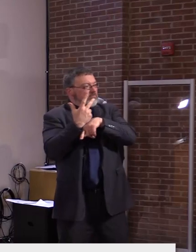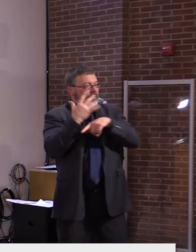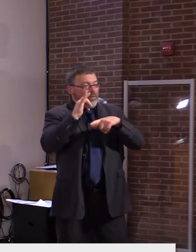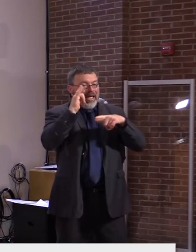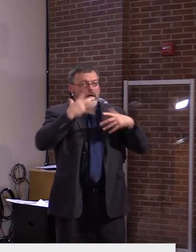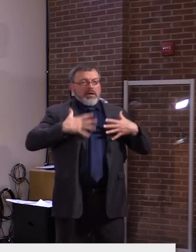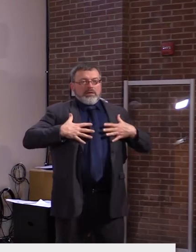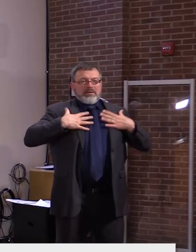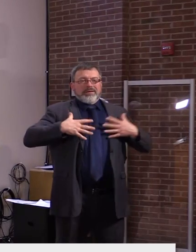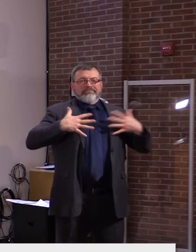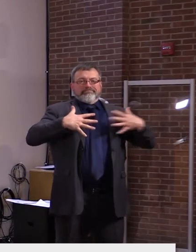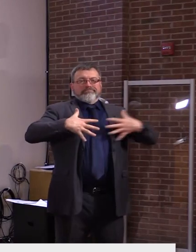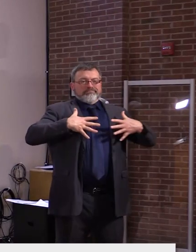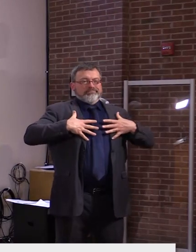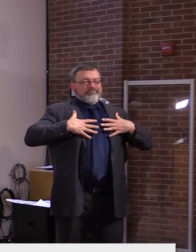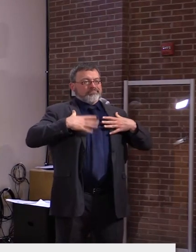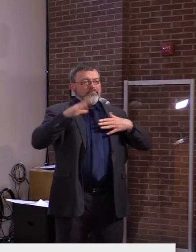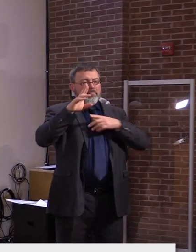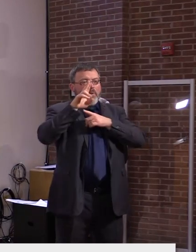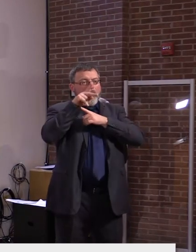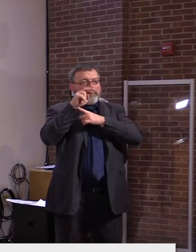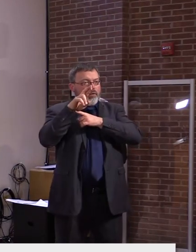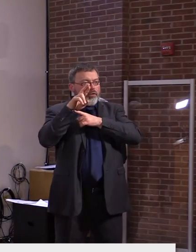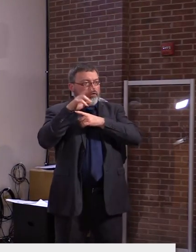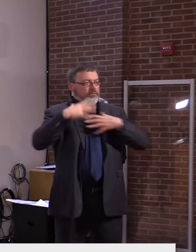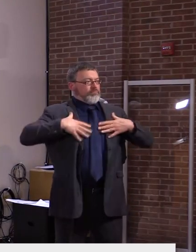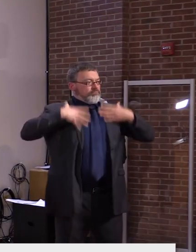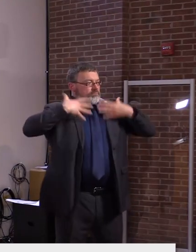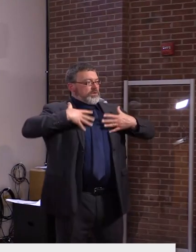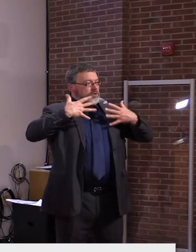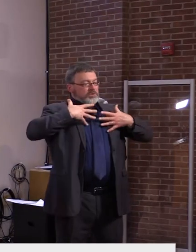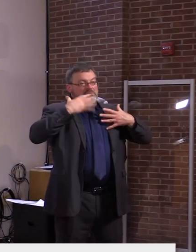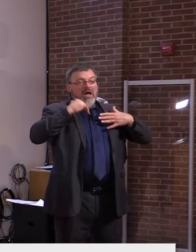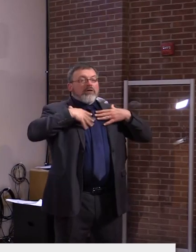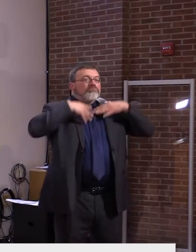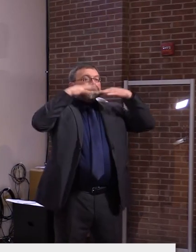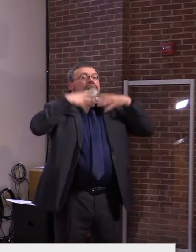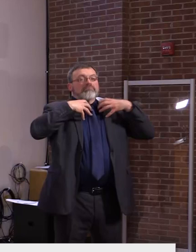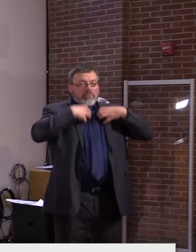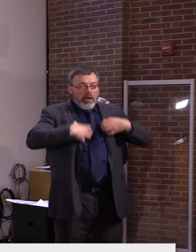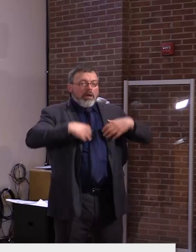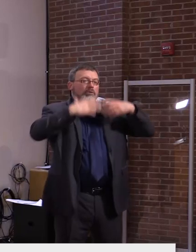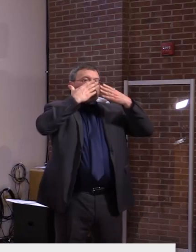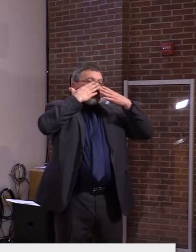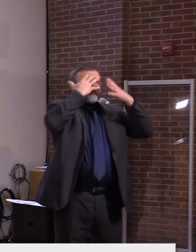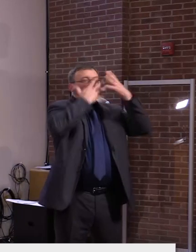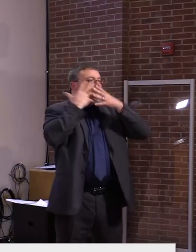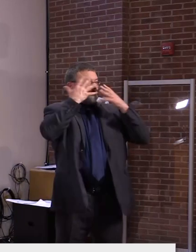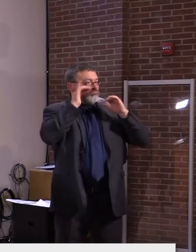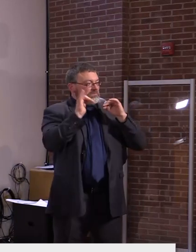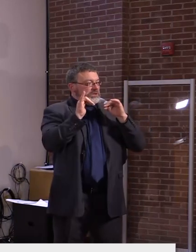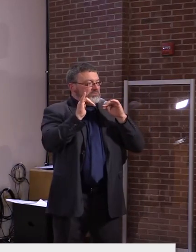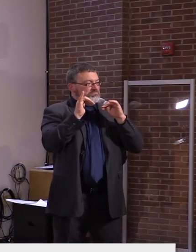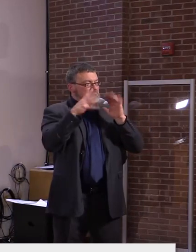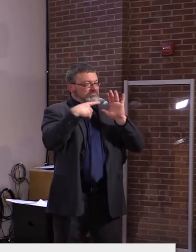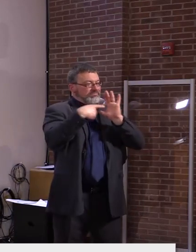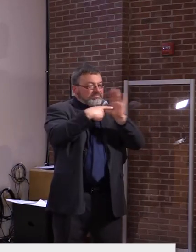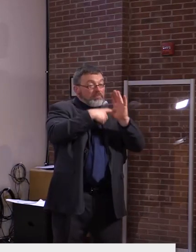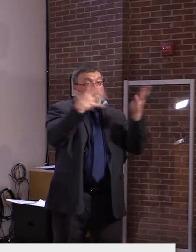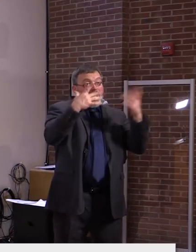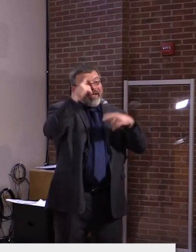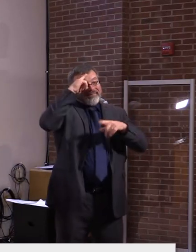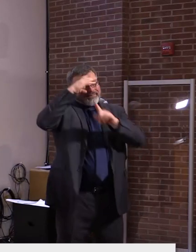their nose. And of course, they'll get generalized symptoms, perhaps of fevers or chills